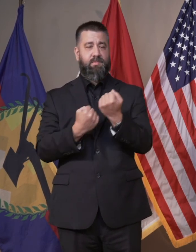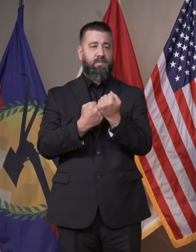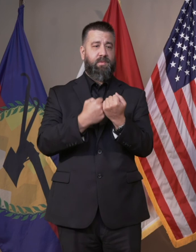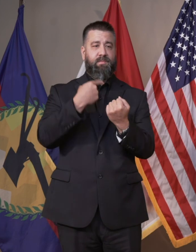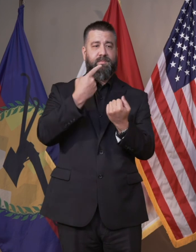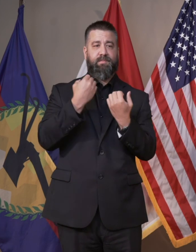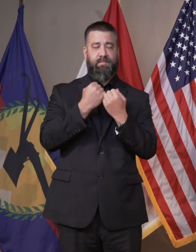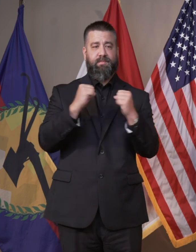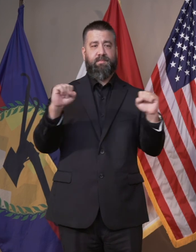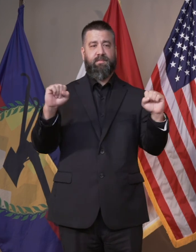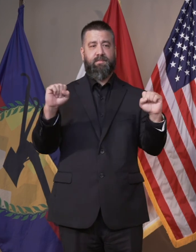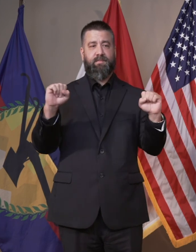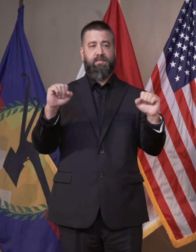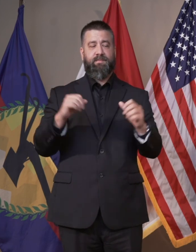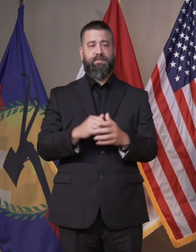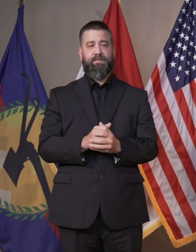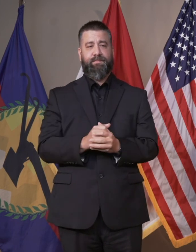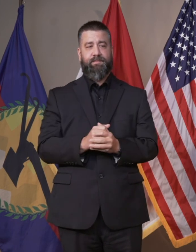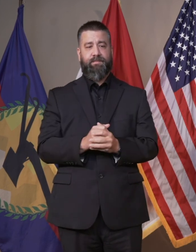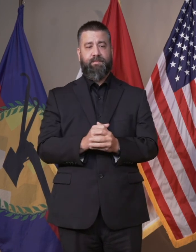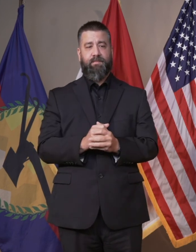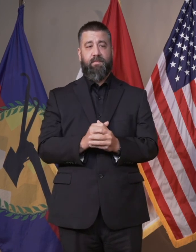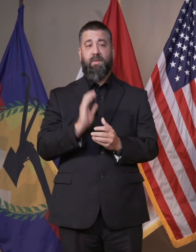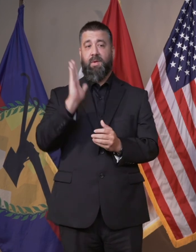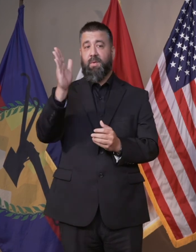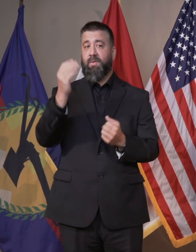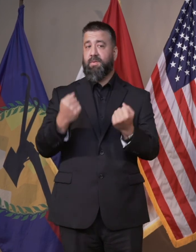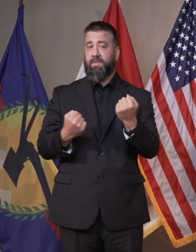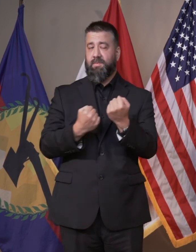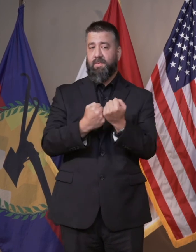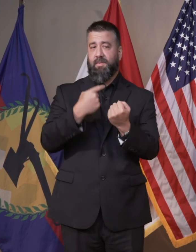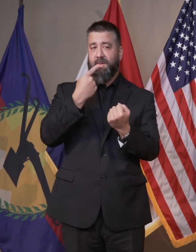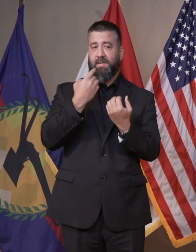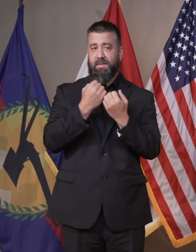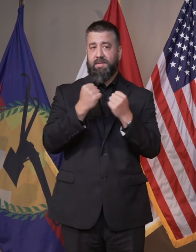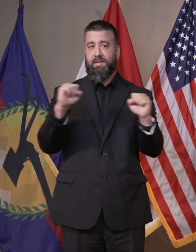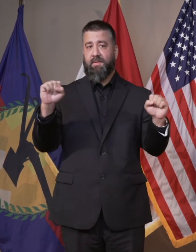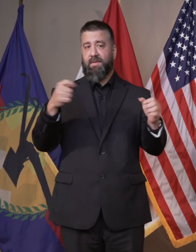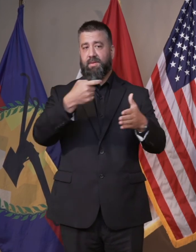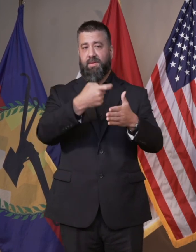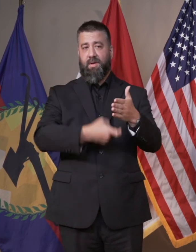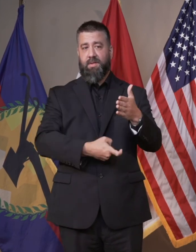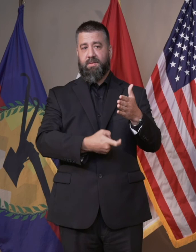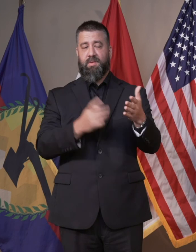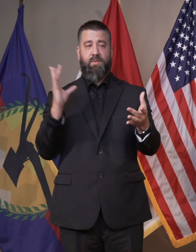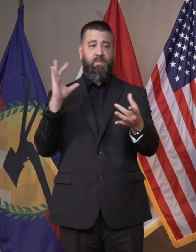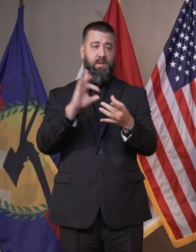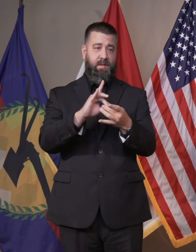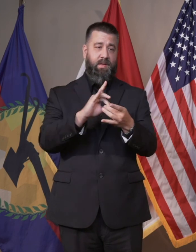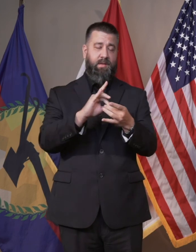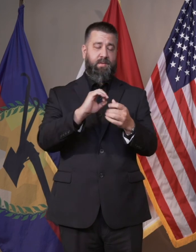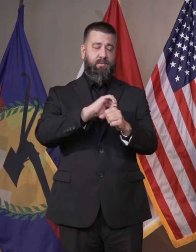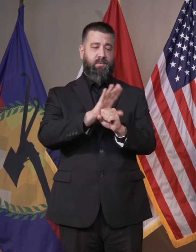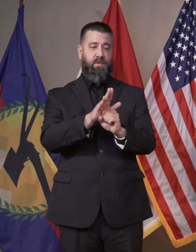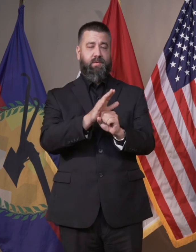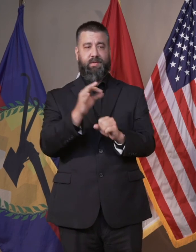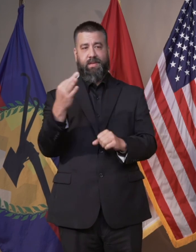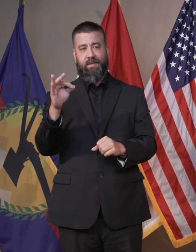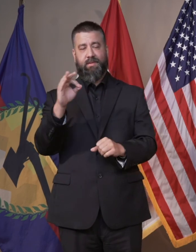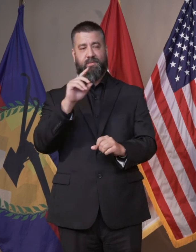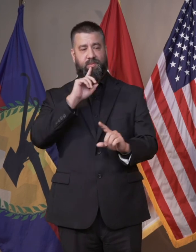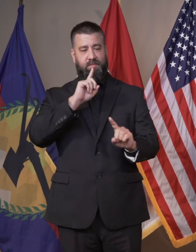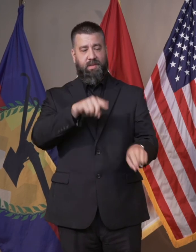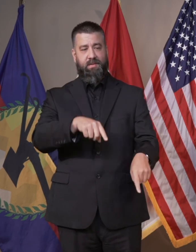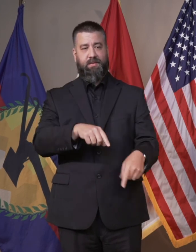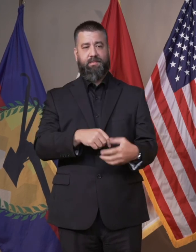safety. We are going to support those public safety expenses that are attributed to the response and recovery effort